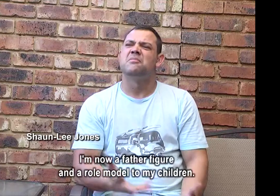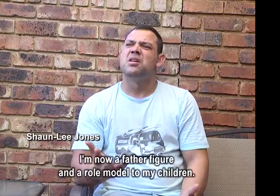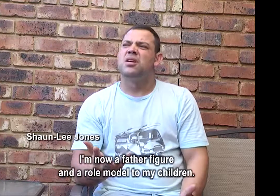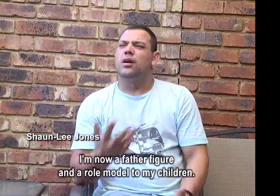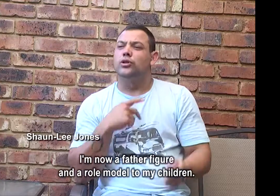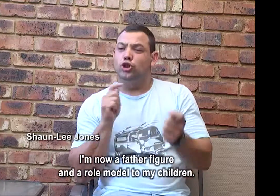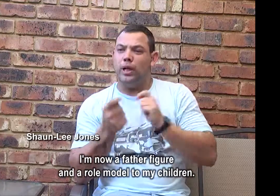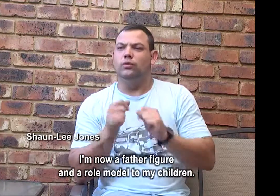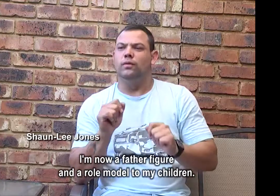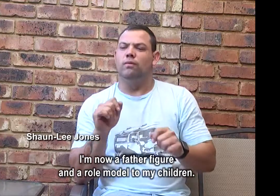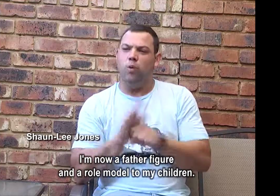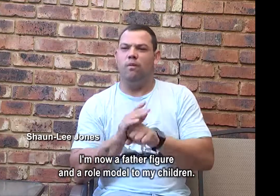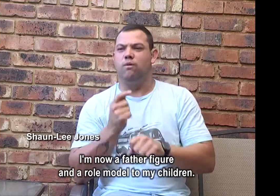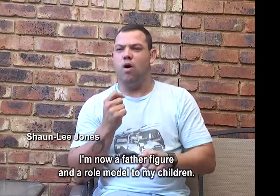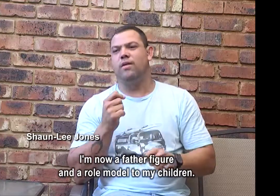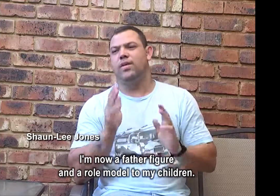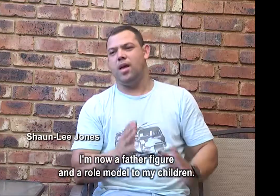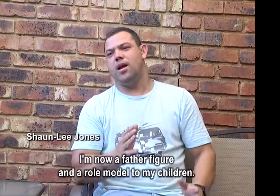I'm now a father figure and a role model to my children.